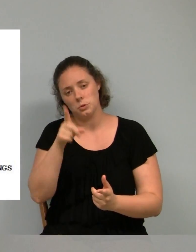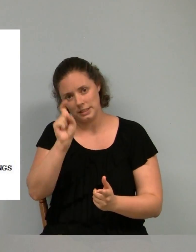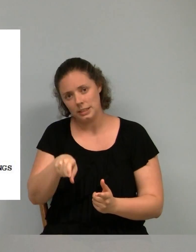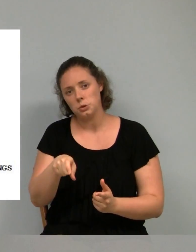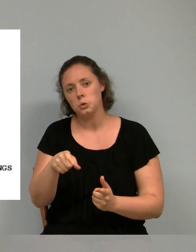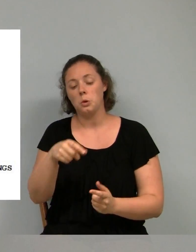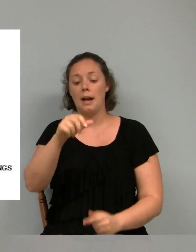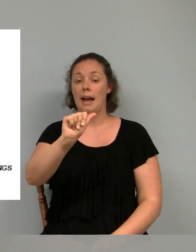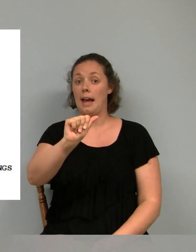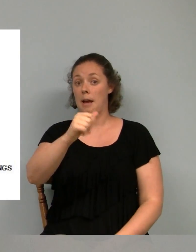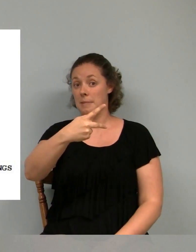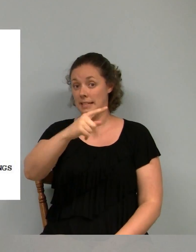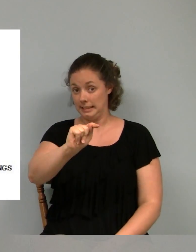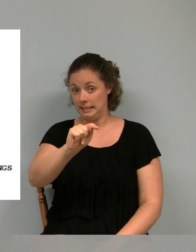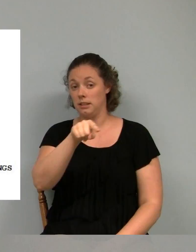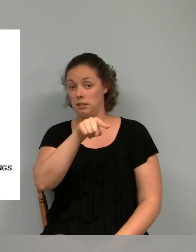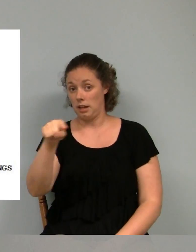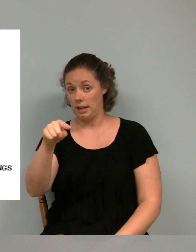the